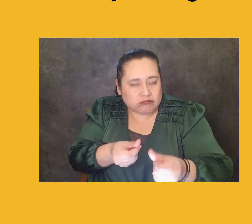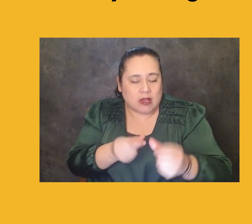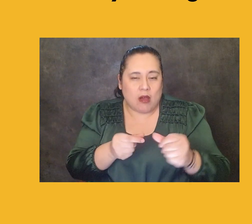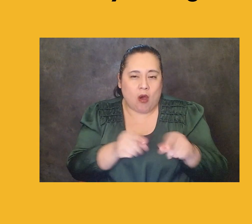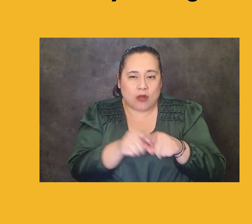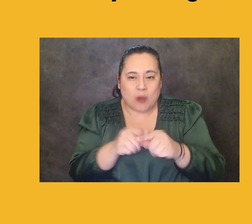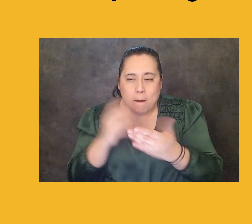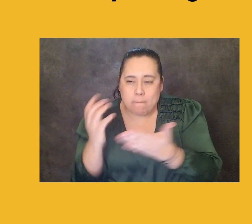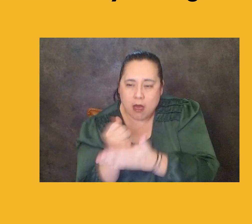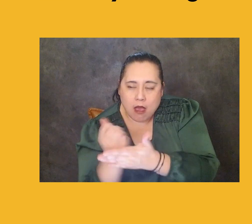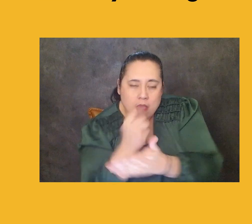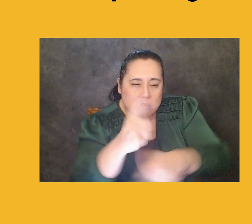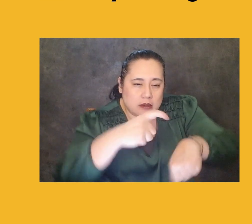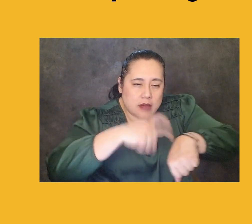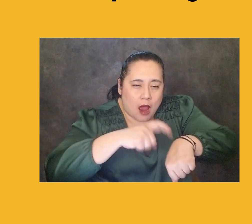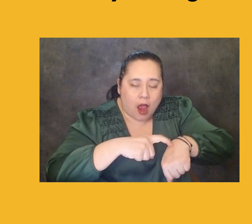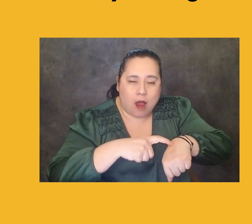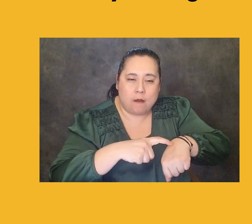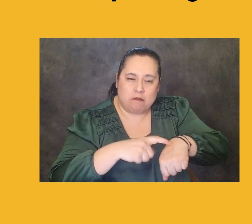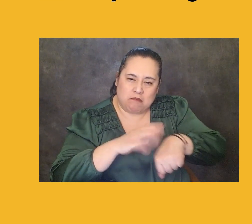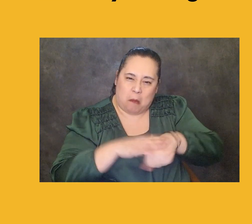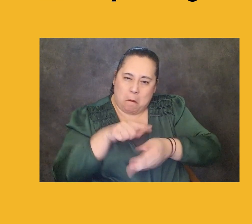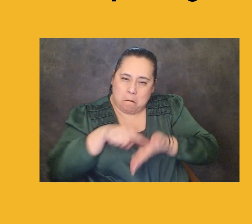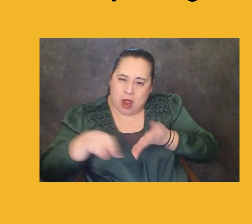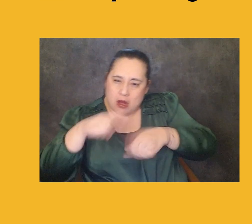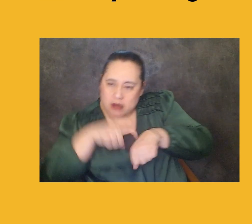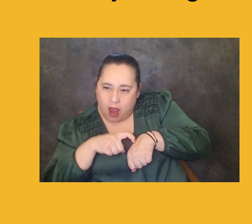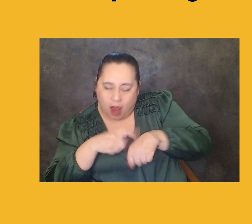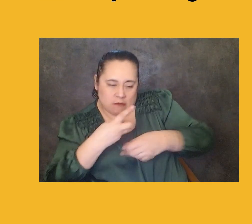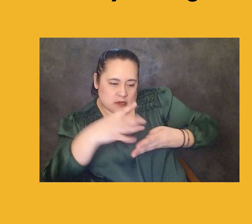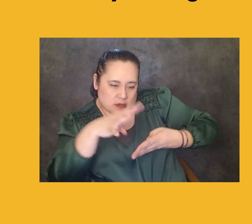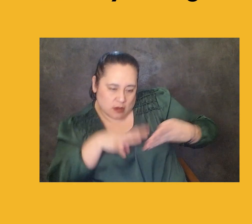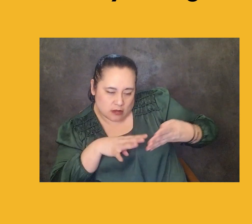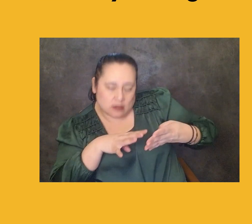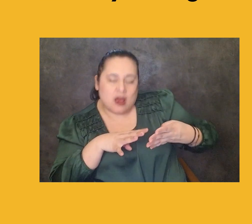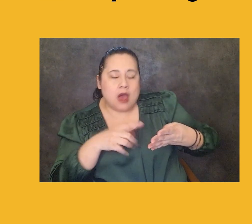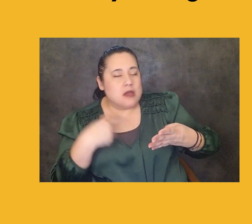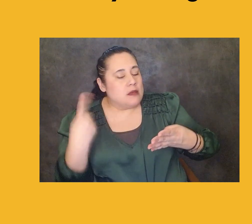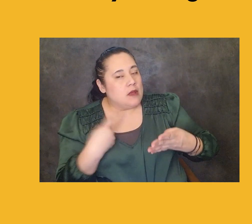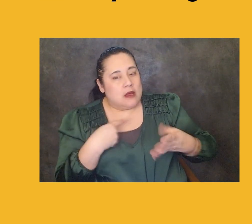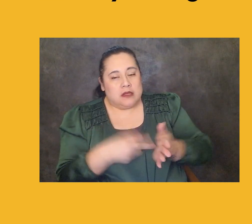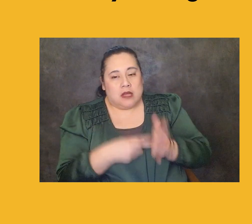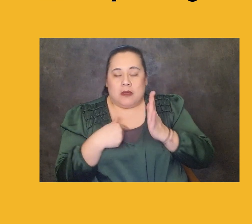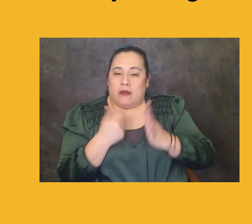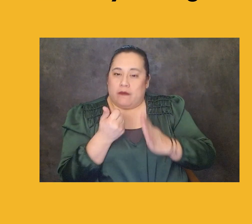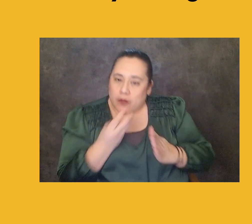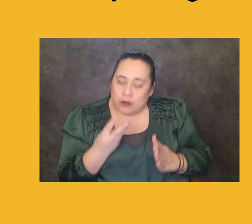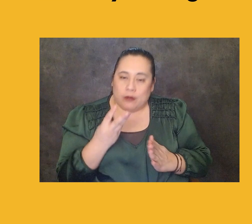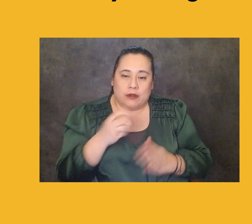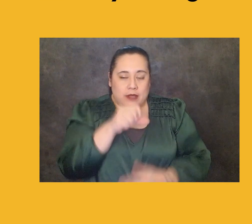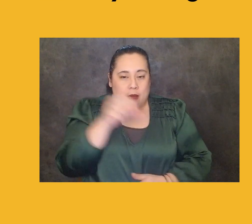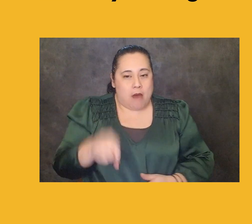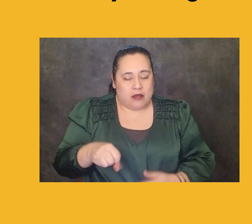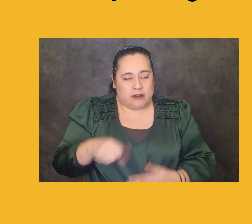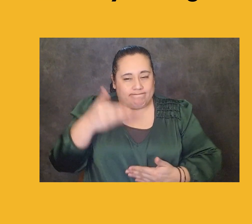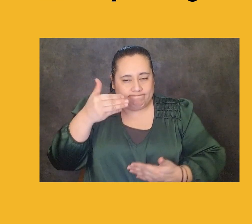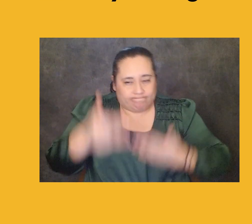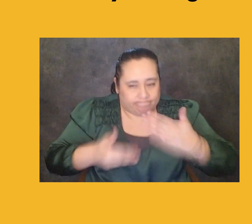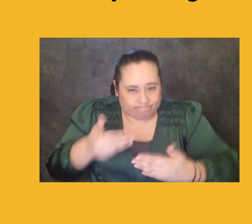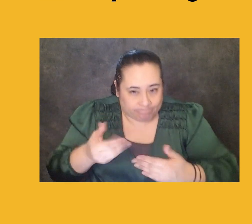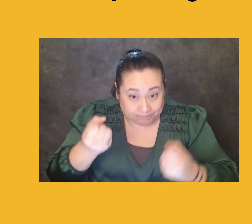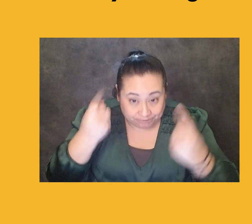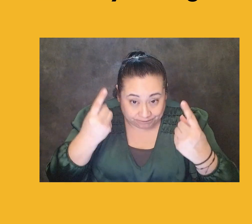and schedule and taking advantage of your paid time on your calendar is something that took me a few semesters to